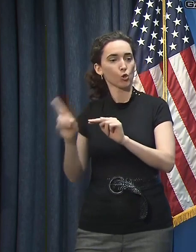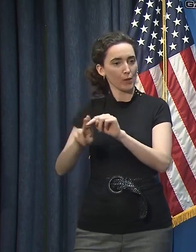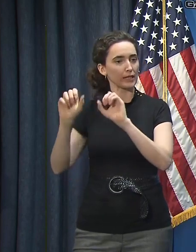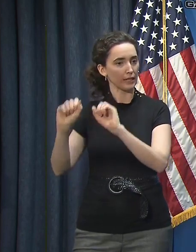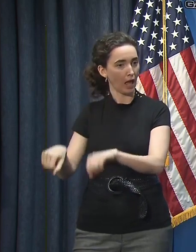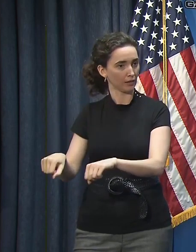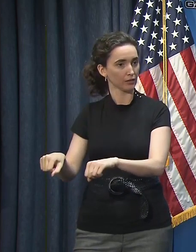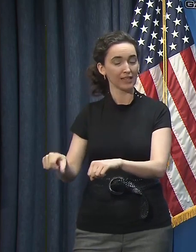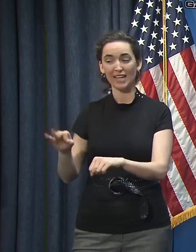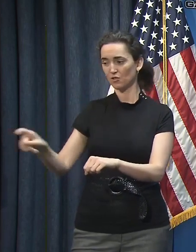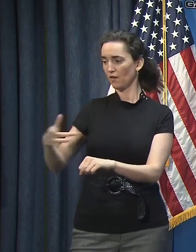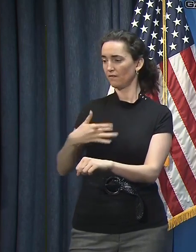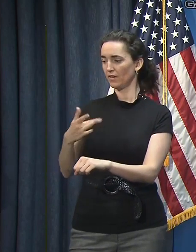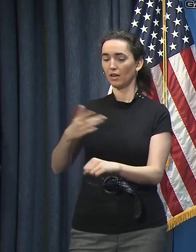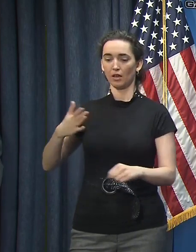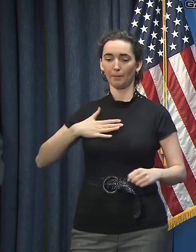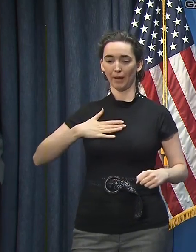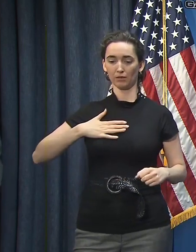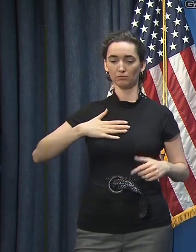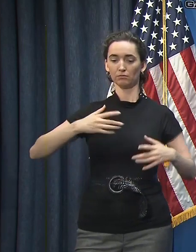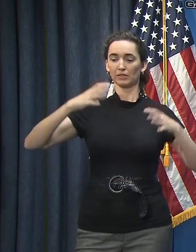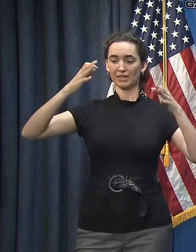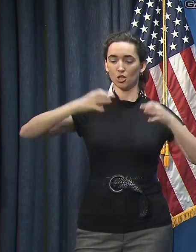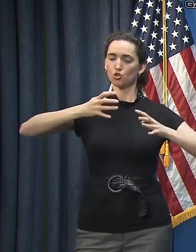if he or she chooses to be.